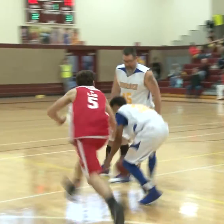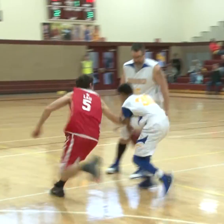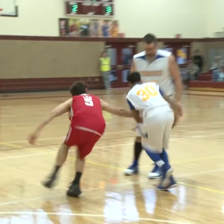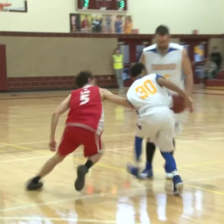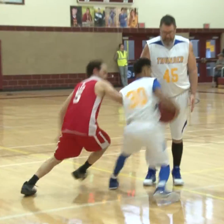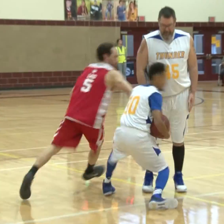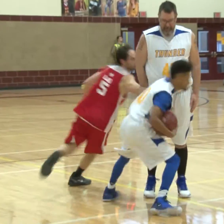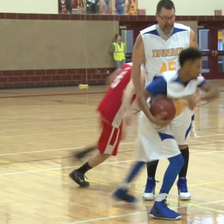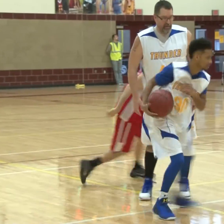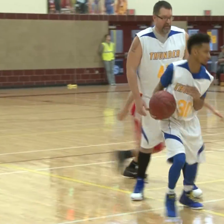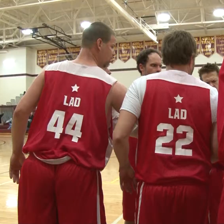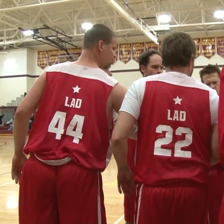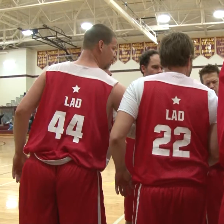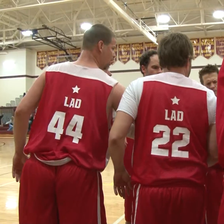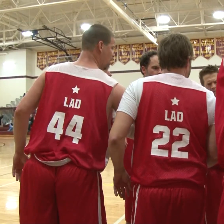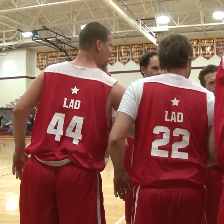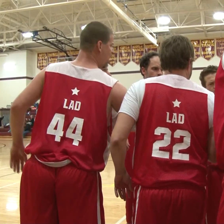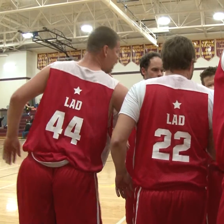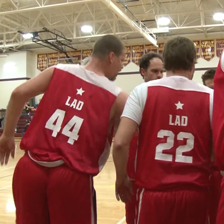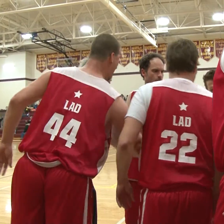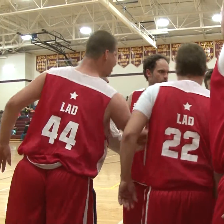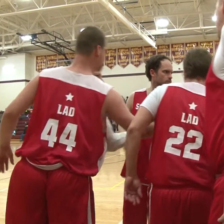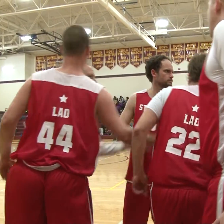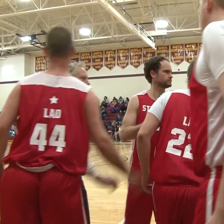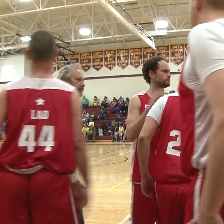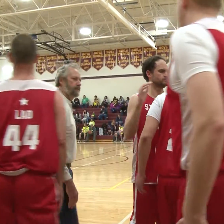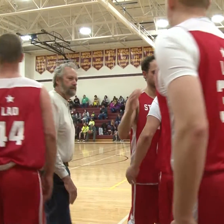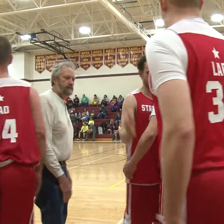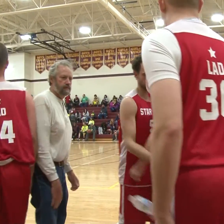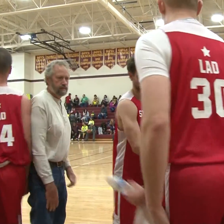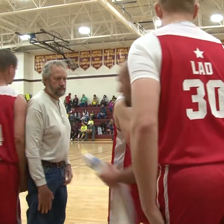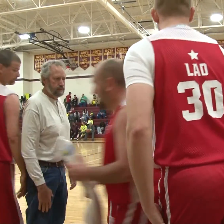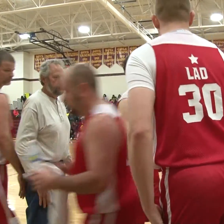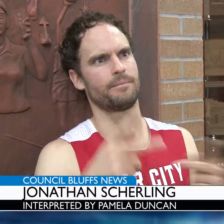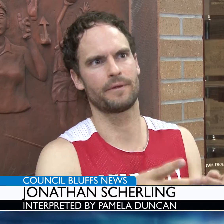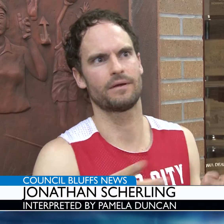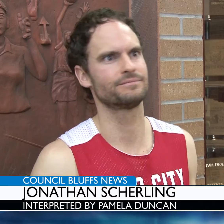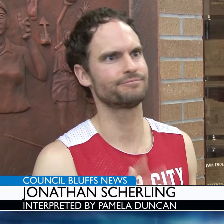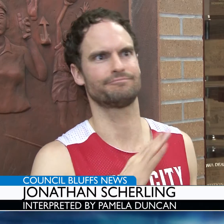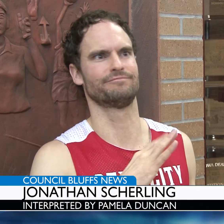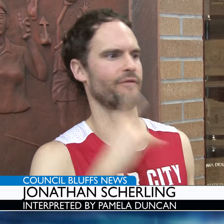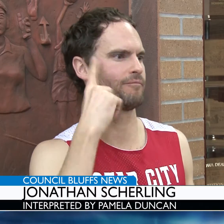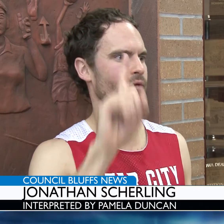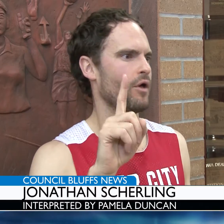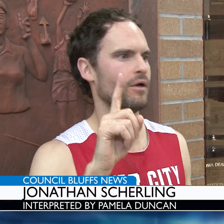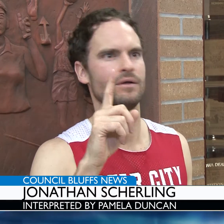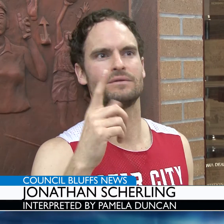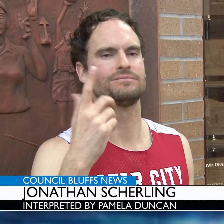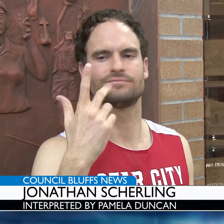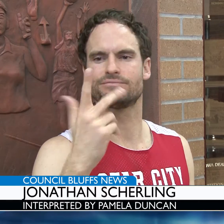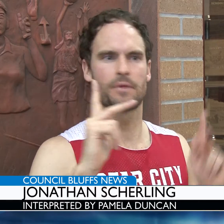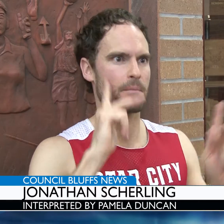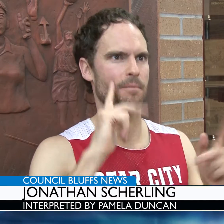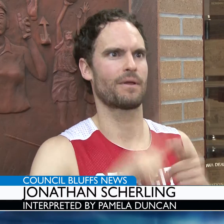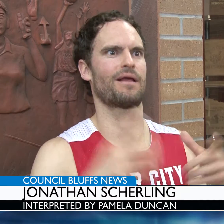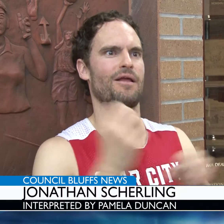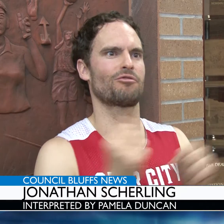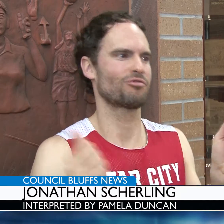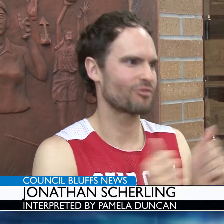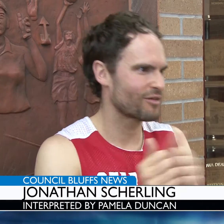Madness thing. And a chance to reunite with old friends on the hardwood. It's a unique opportunity, it's a great place for people